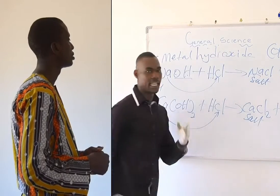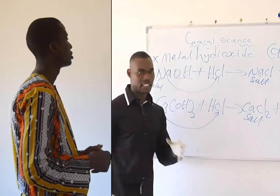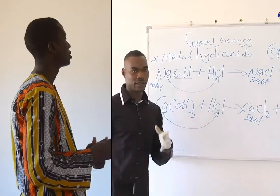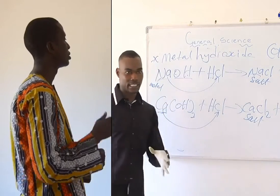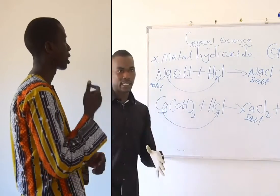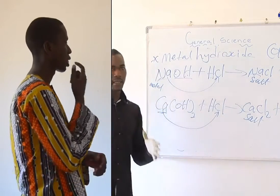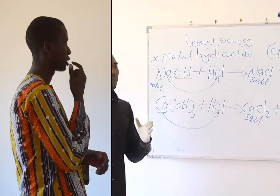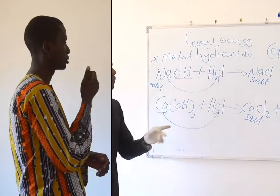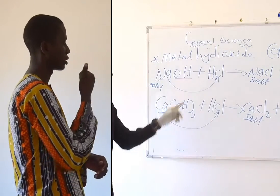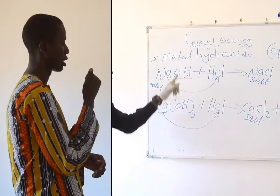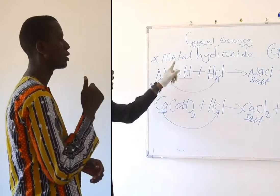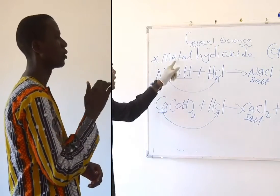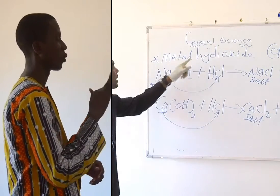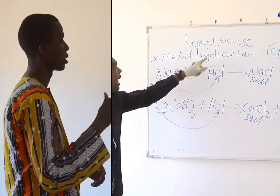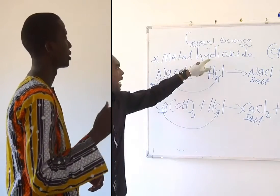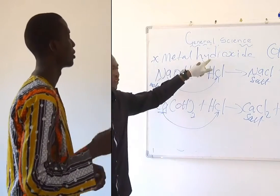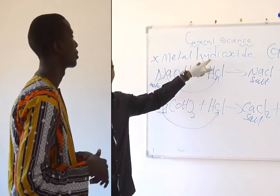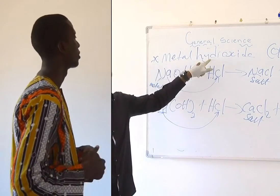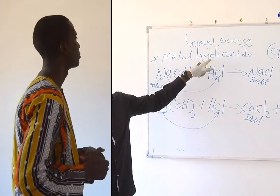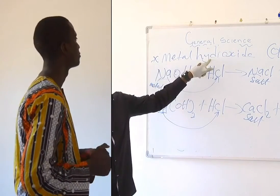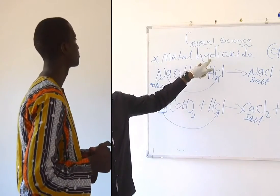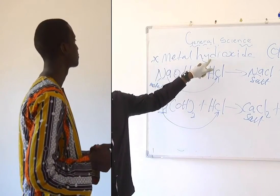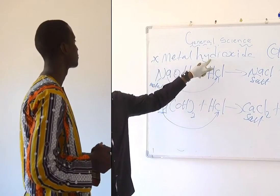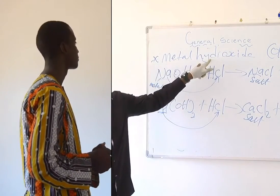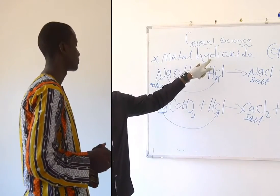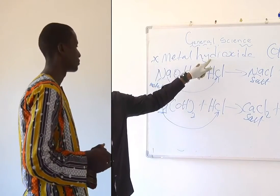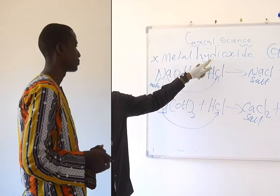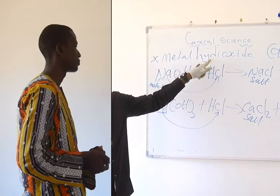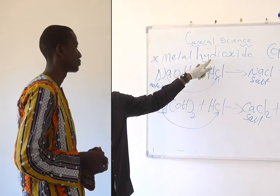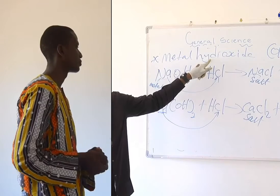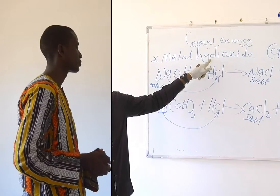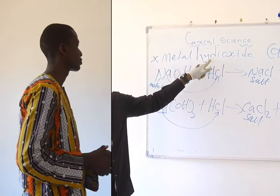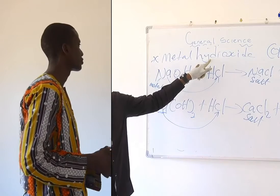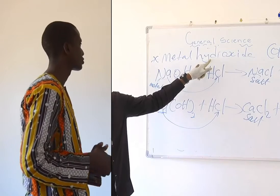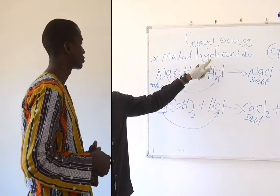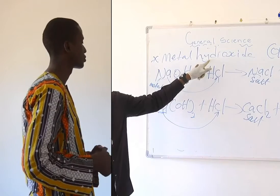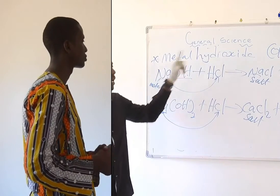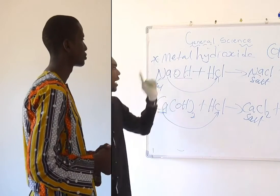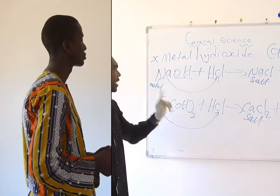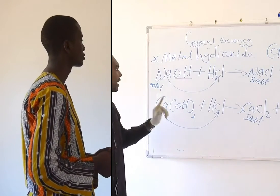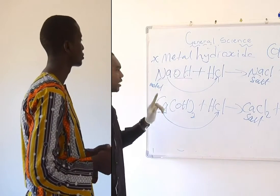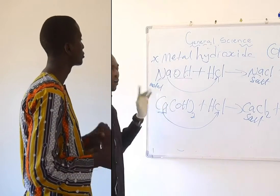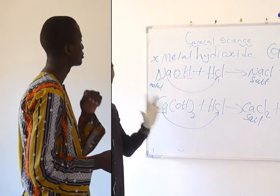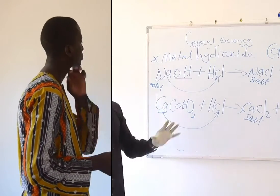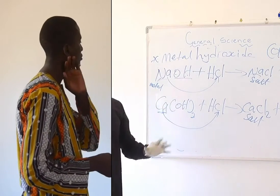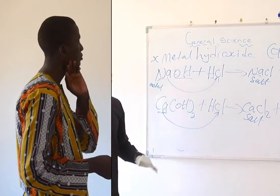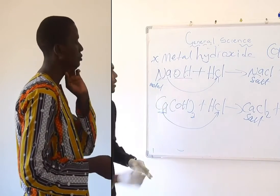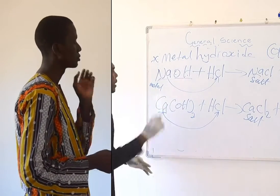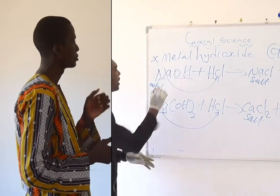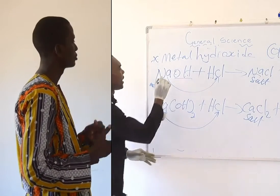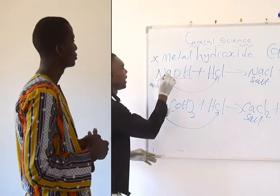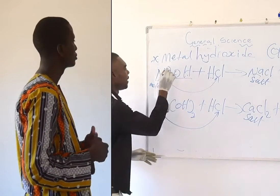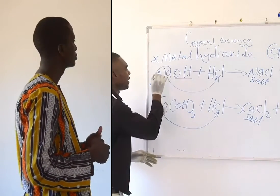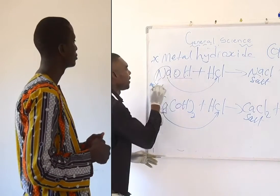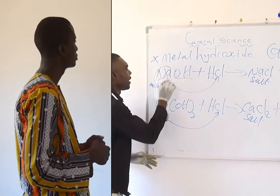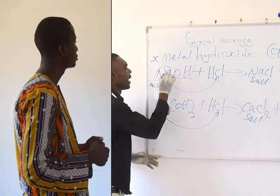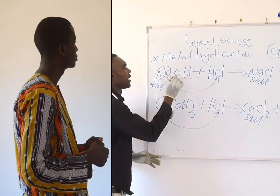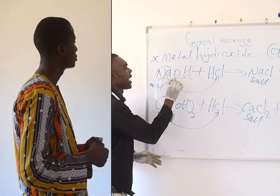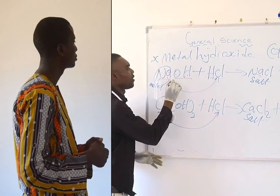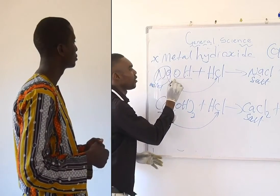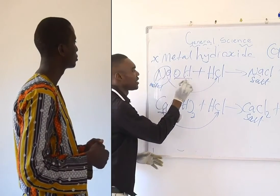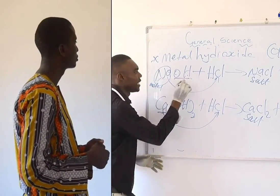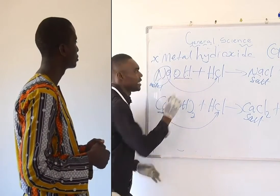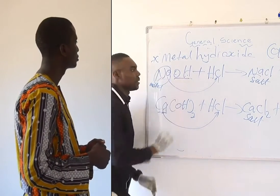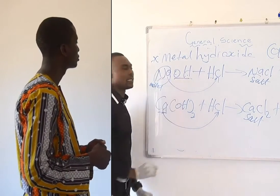is the case with metal hydroxide. Please take note. Any compound with a metal